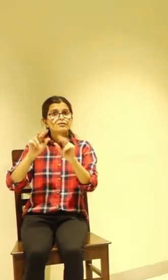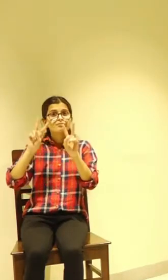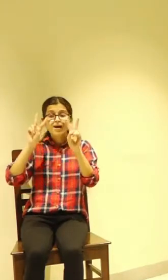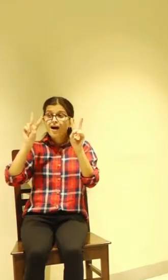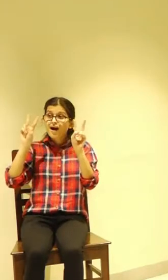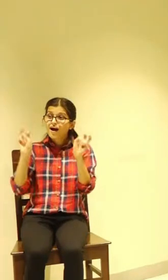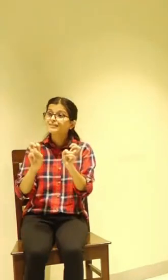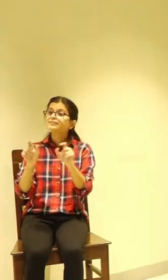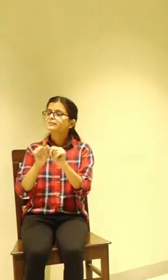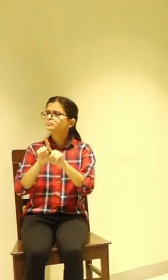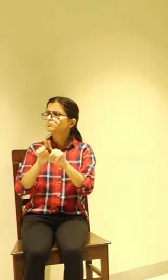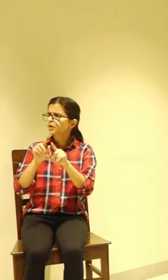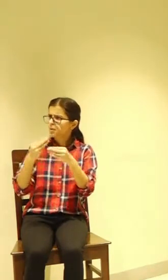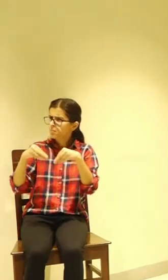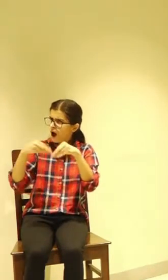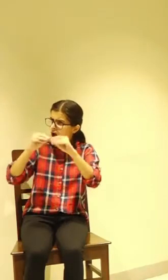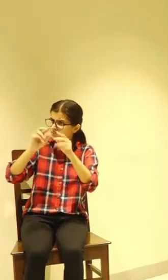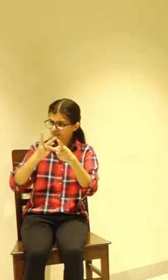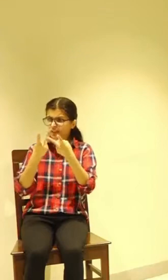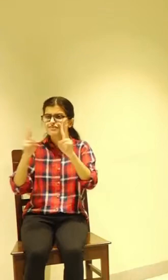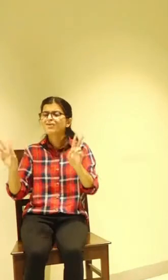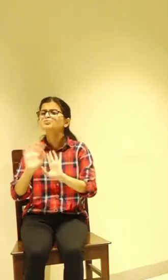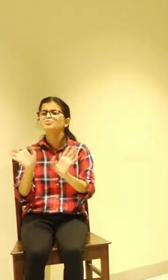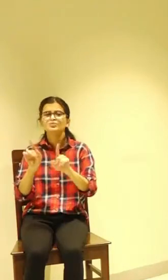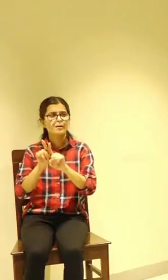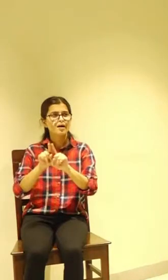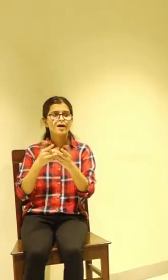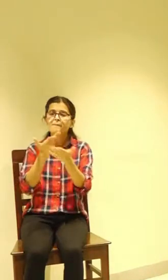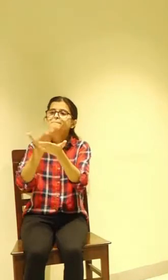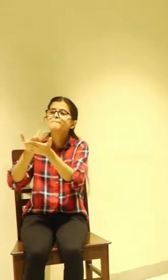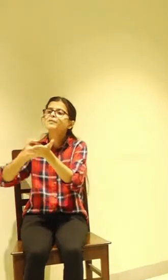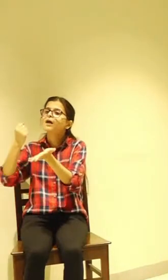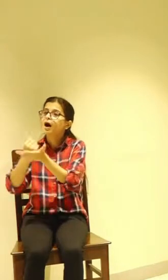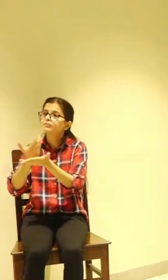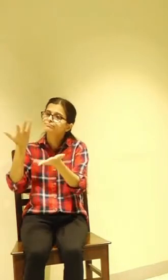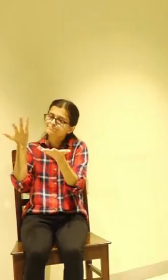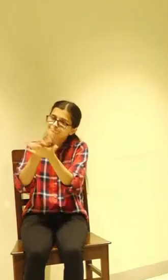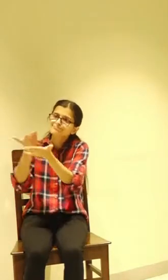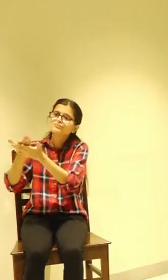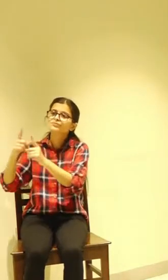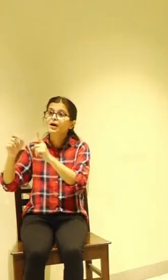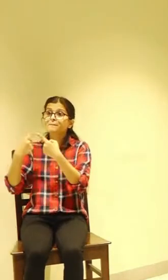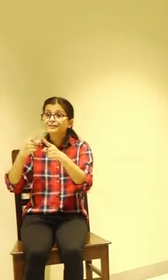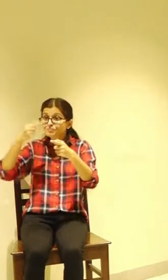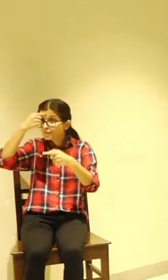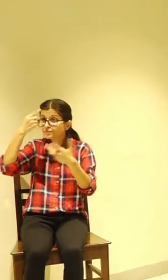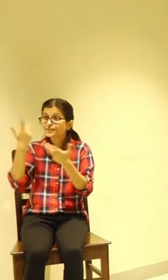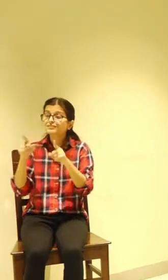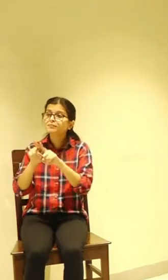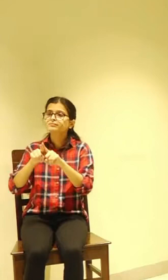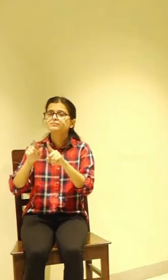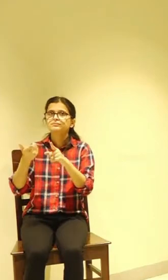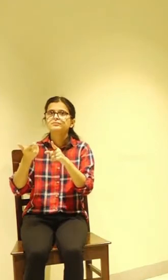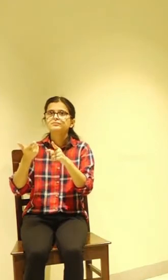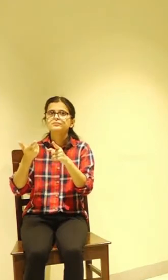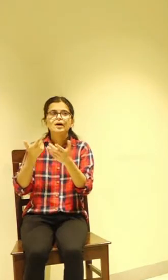directive principles may not make much of a difference to the implementation of rights. But the problem arises because the structure of directive principles doesn't